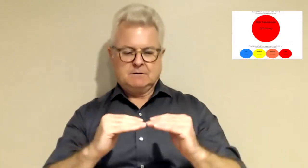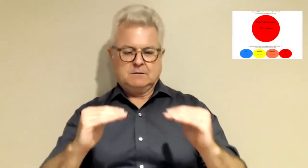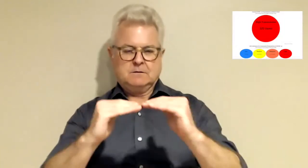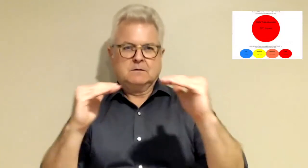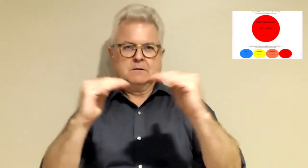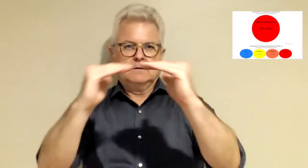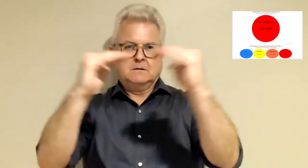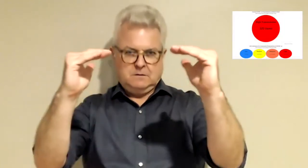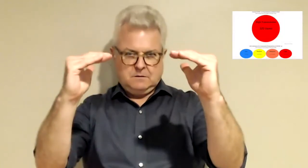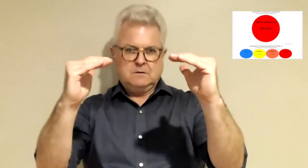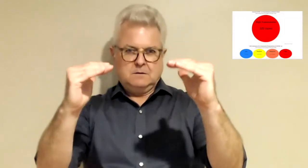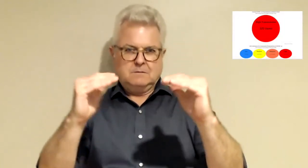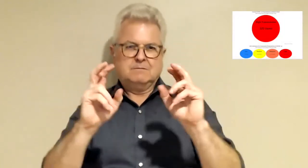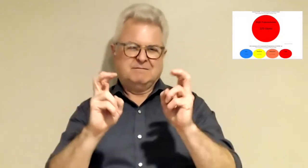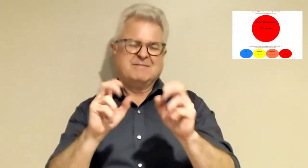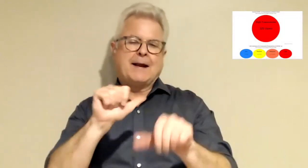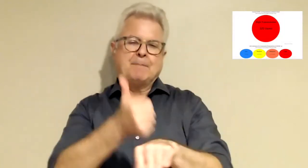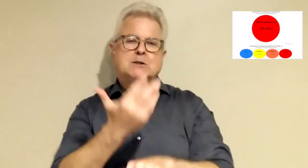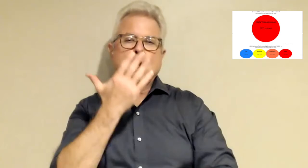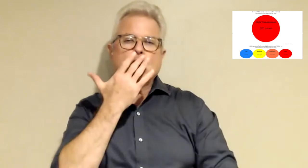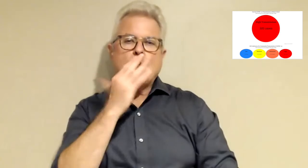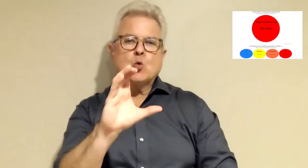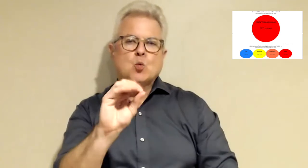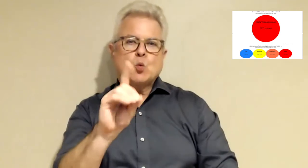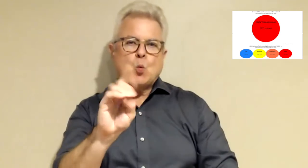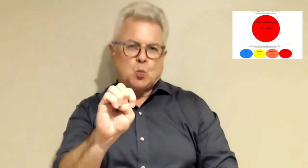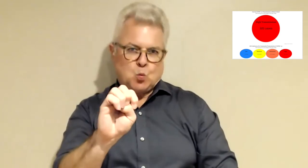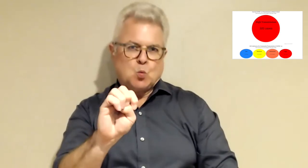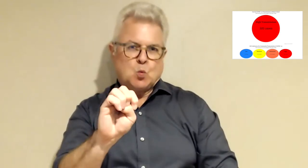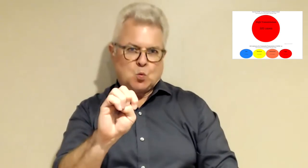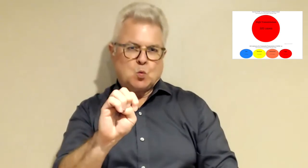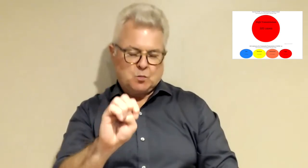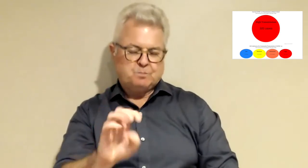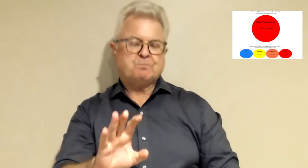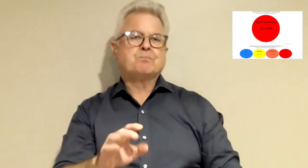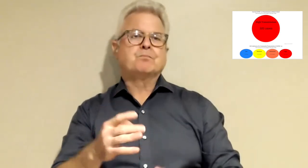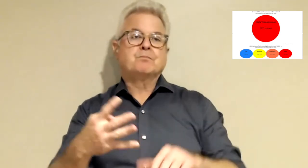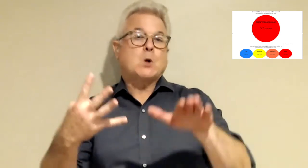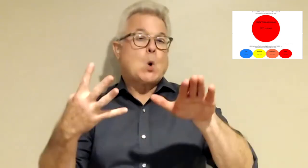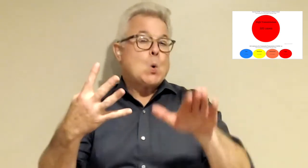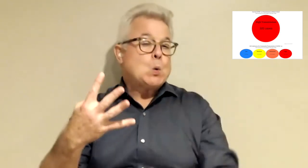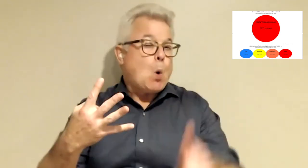understanding. The CDC has different tiers based upon a color code that they have initiated.